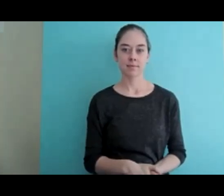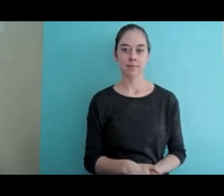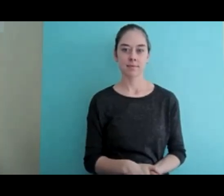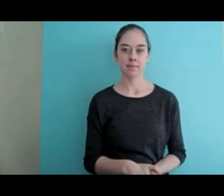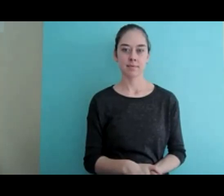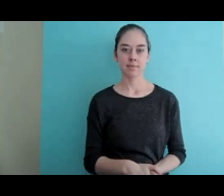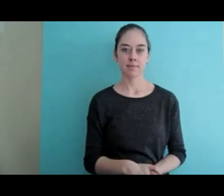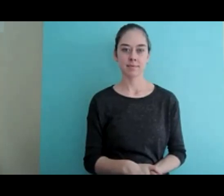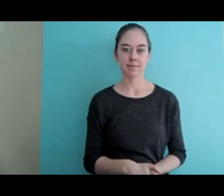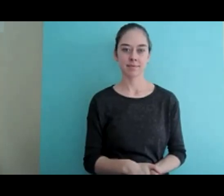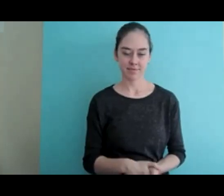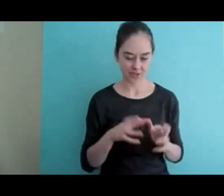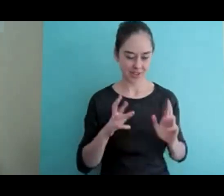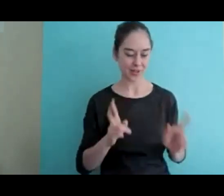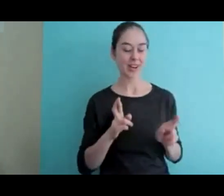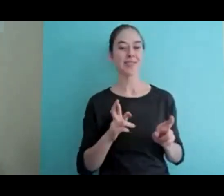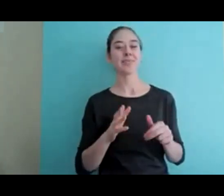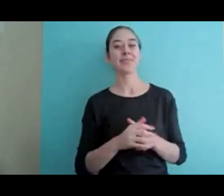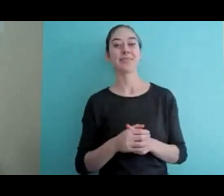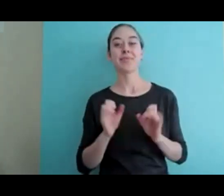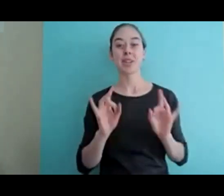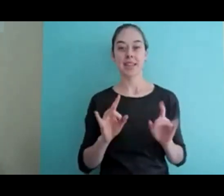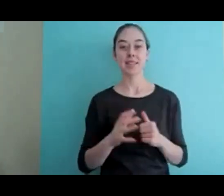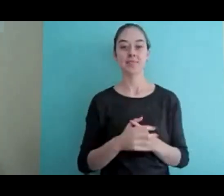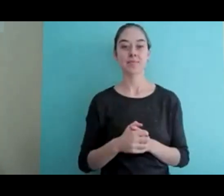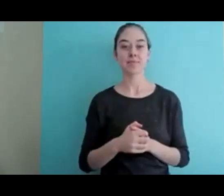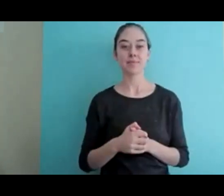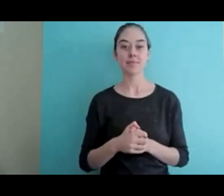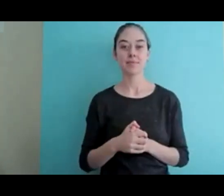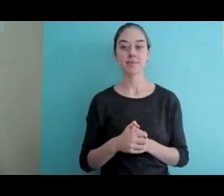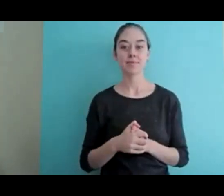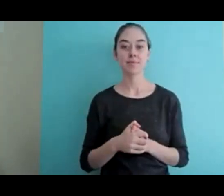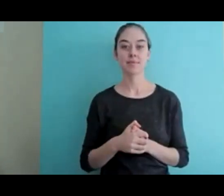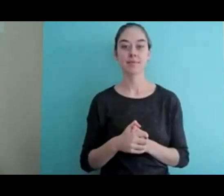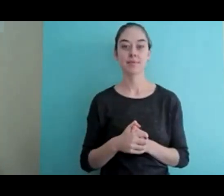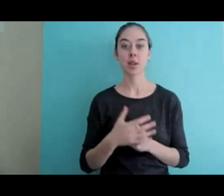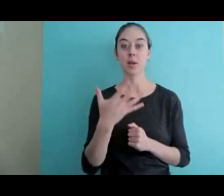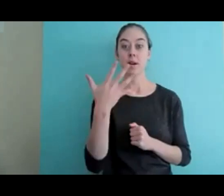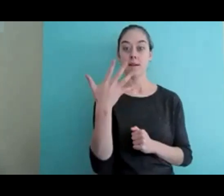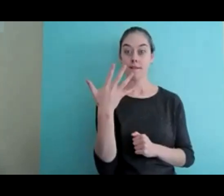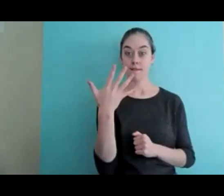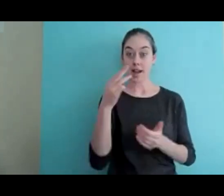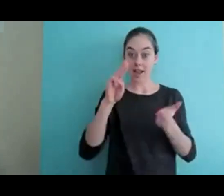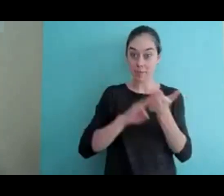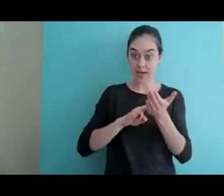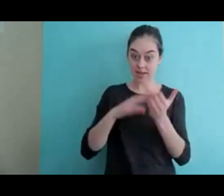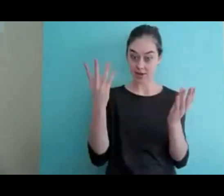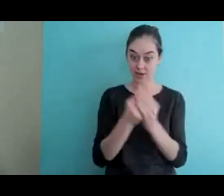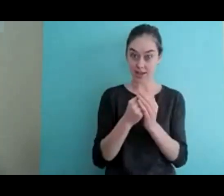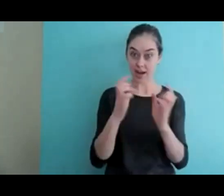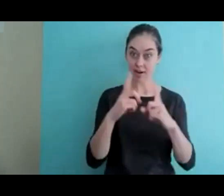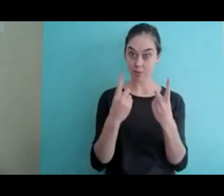Very good. Okay, right. Okay, let's do it then. So we're going to do it 5 minutes. Everybody's going to do